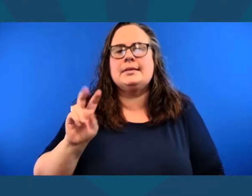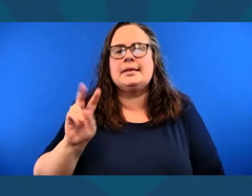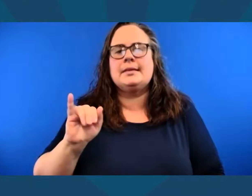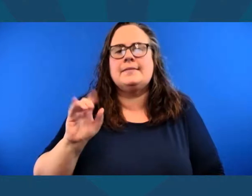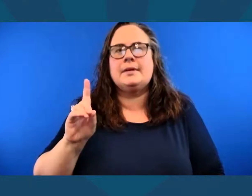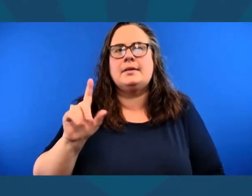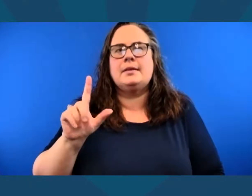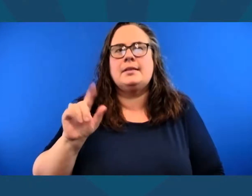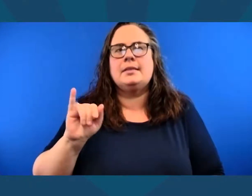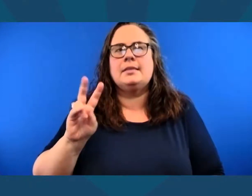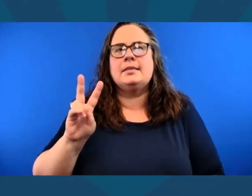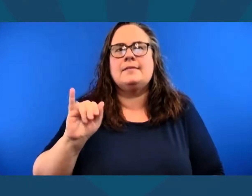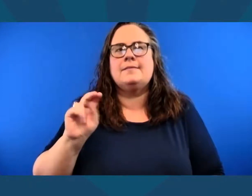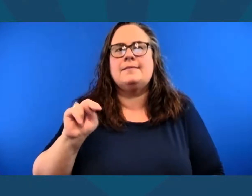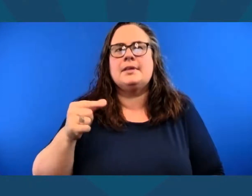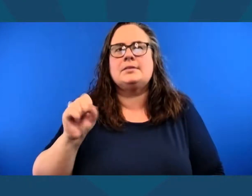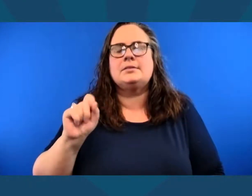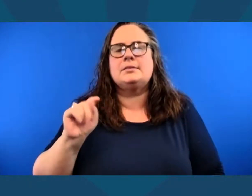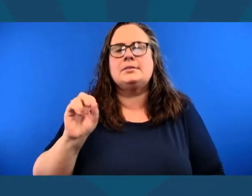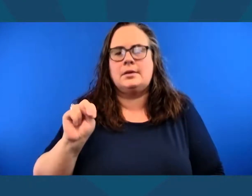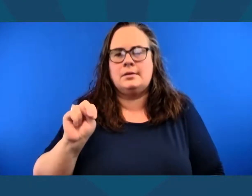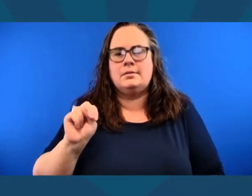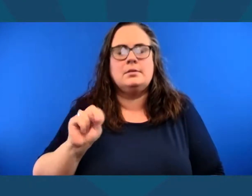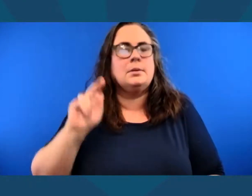David Livingston.